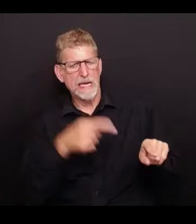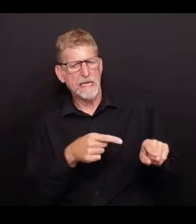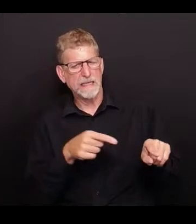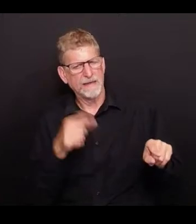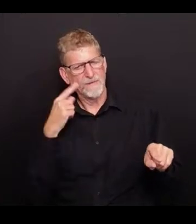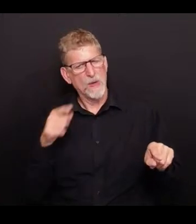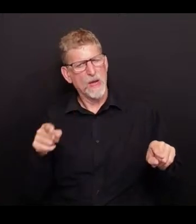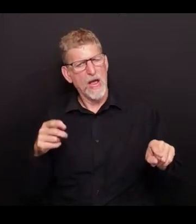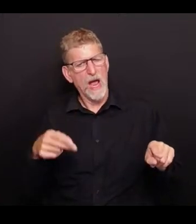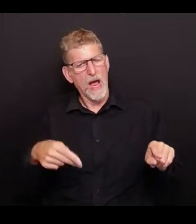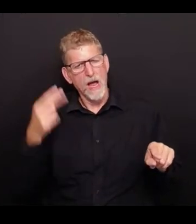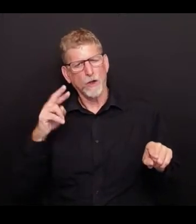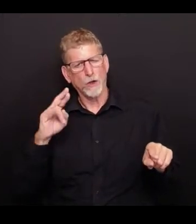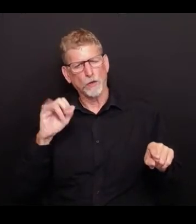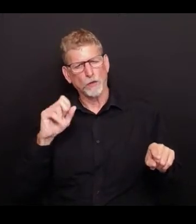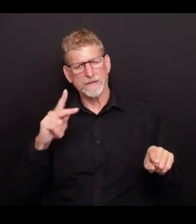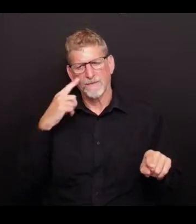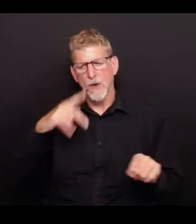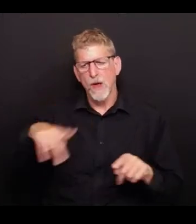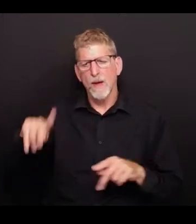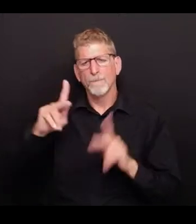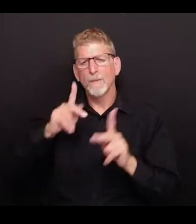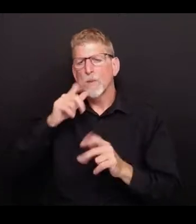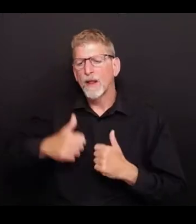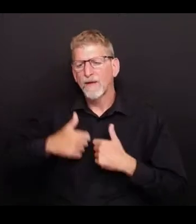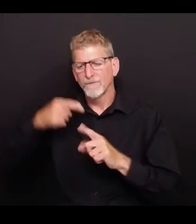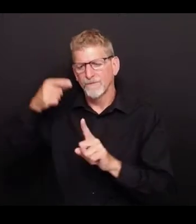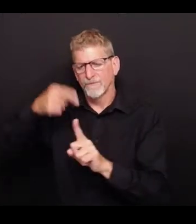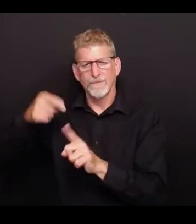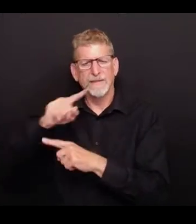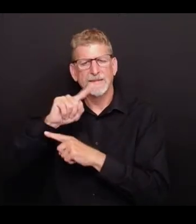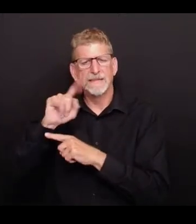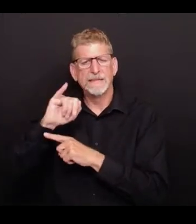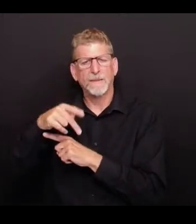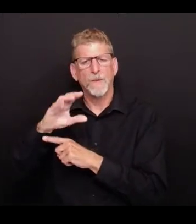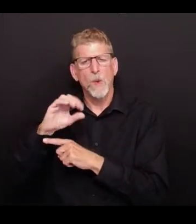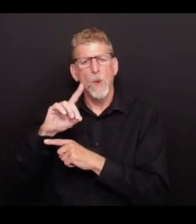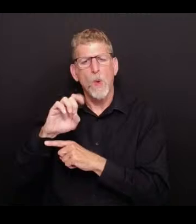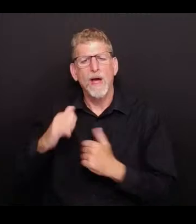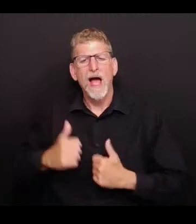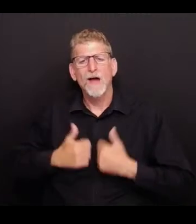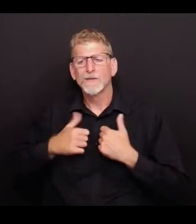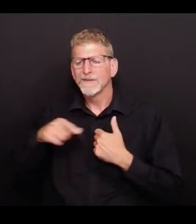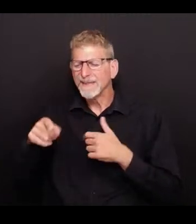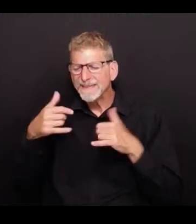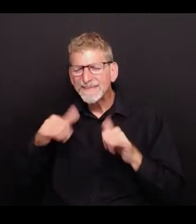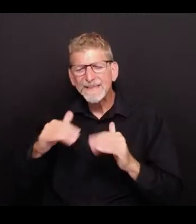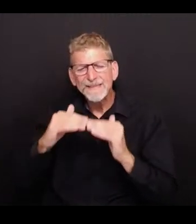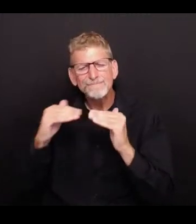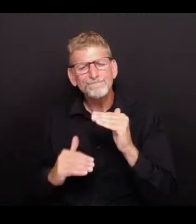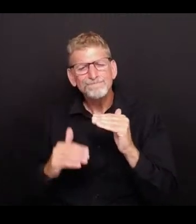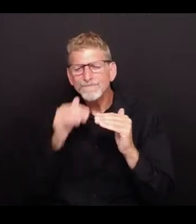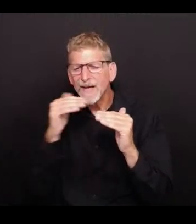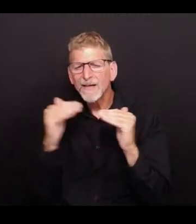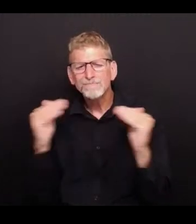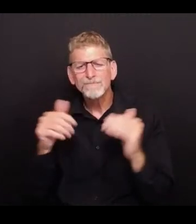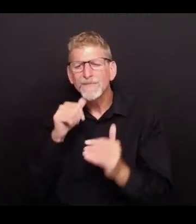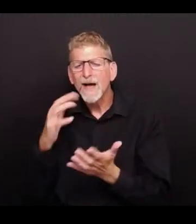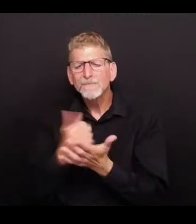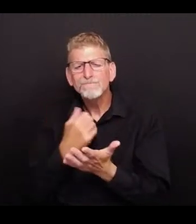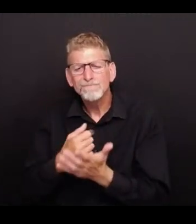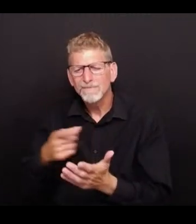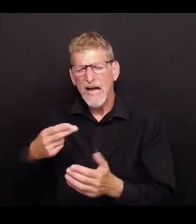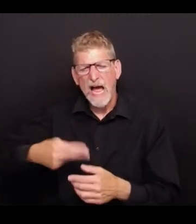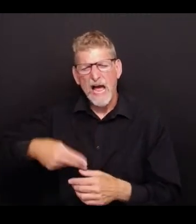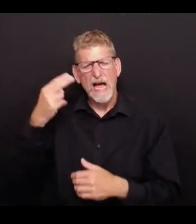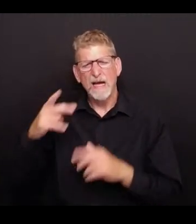classified as high SVI zip codes, areas where communities are at a disadvantage due to historical and persistent underinvestment.